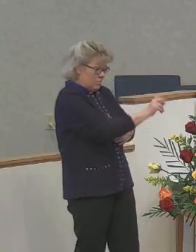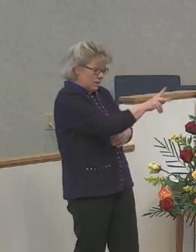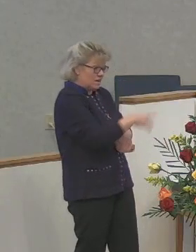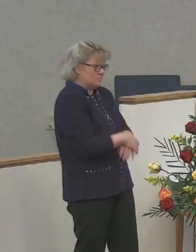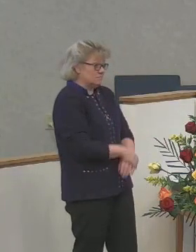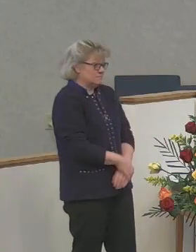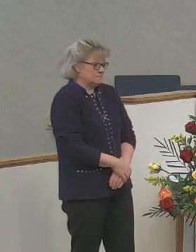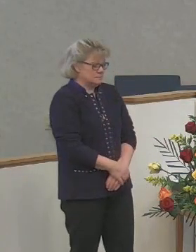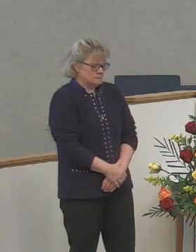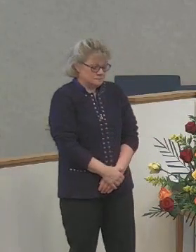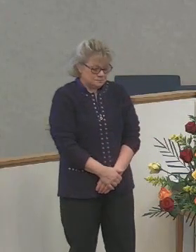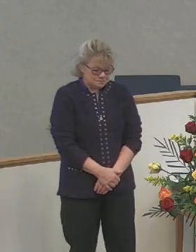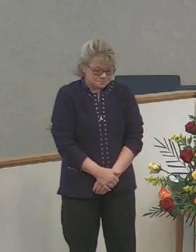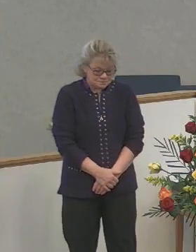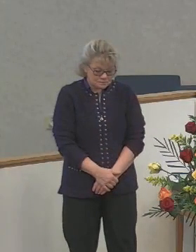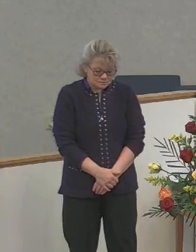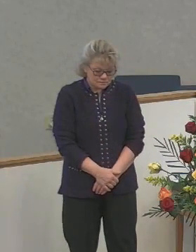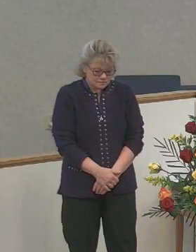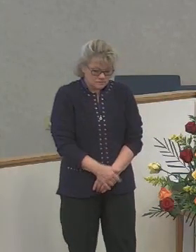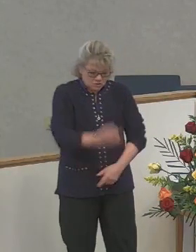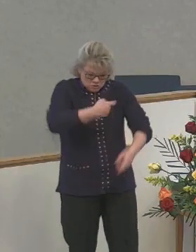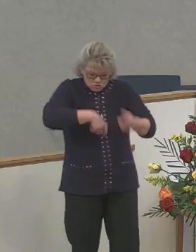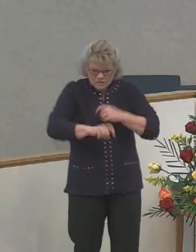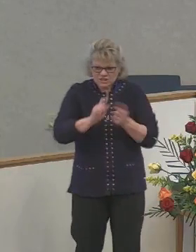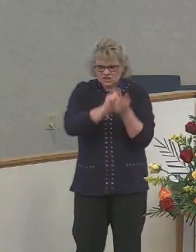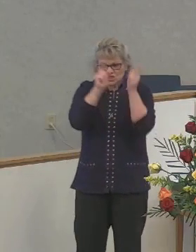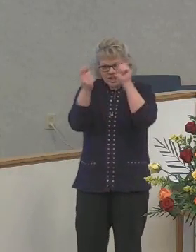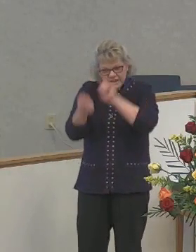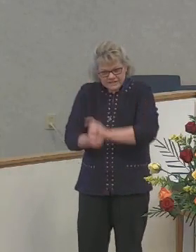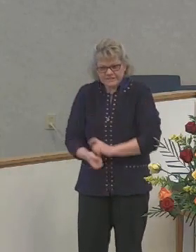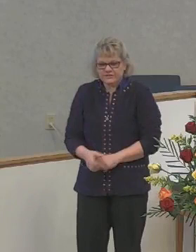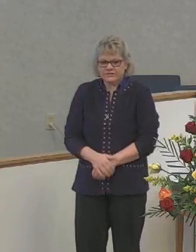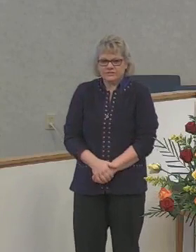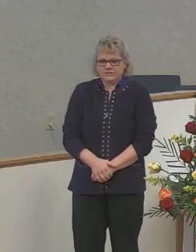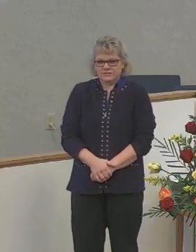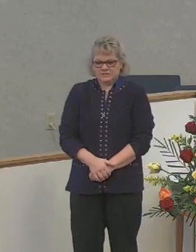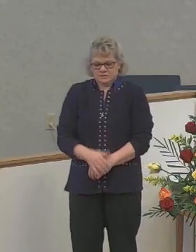place." Transition.